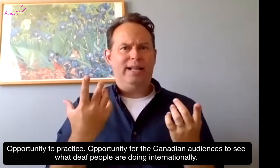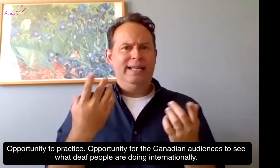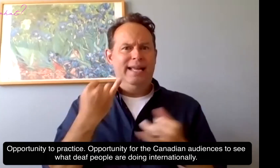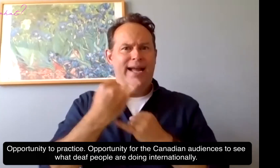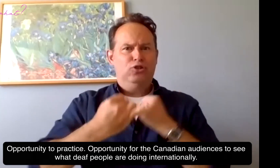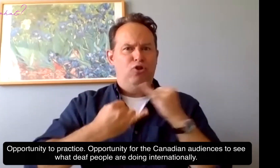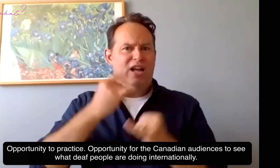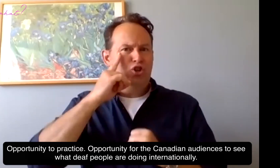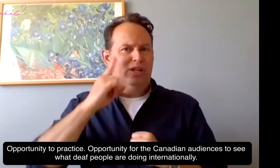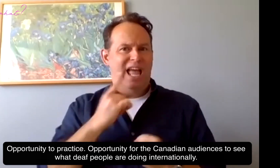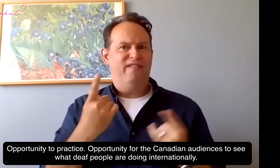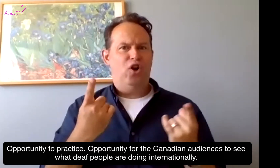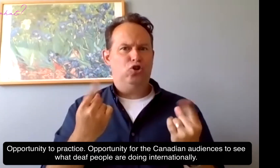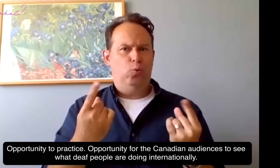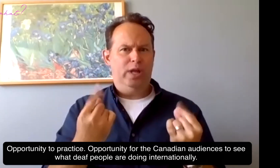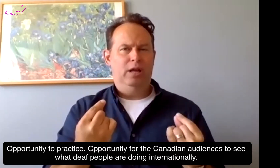see what deaf people are doing internationally.